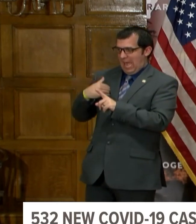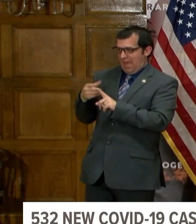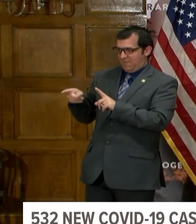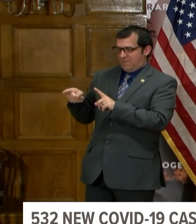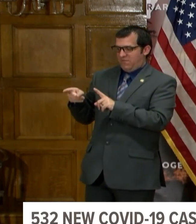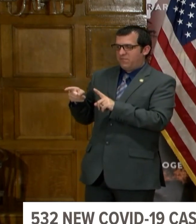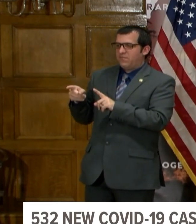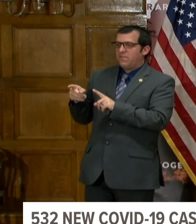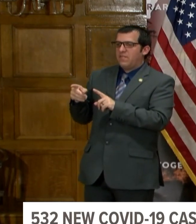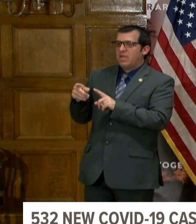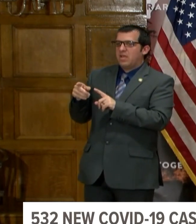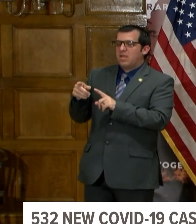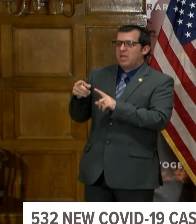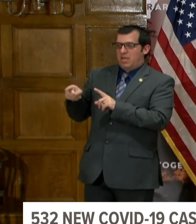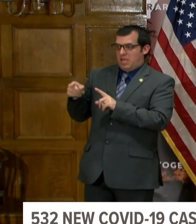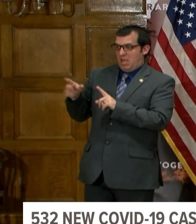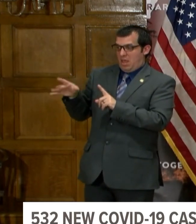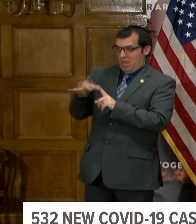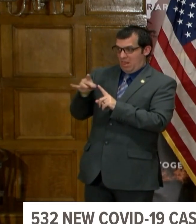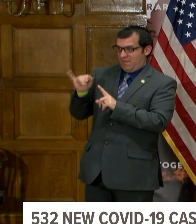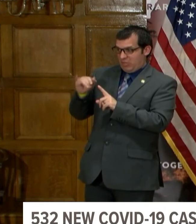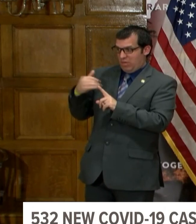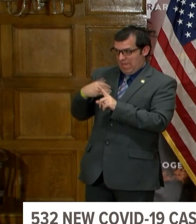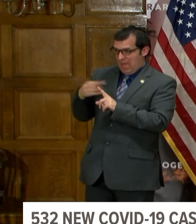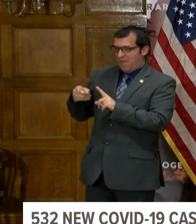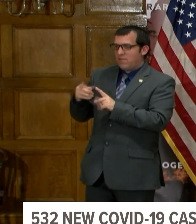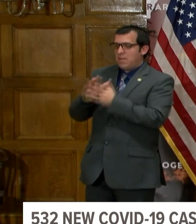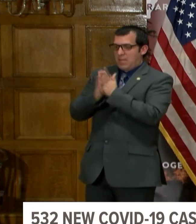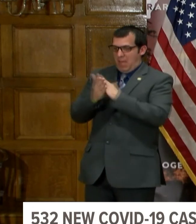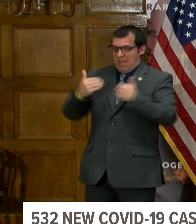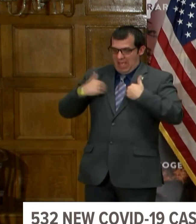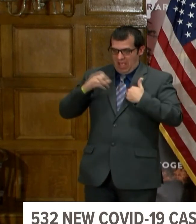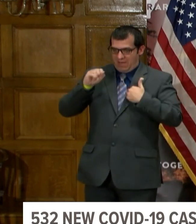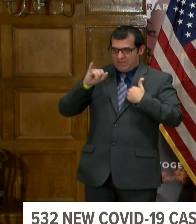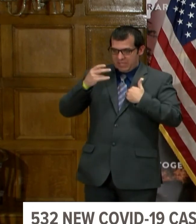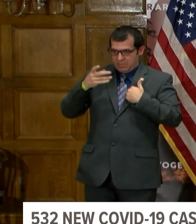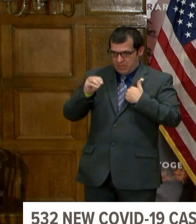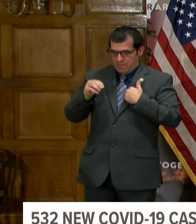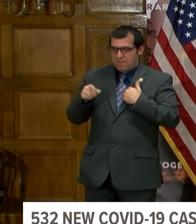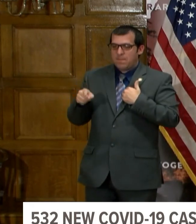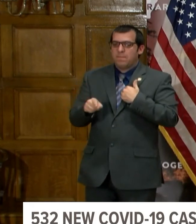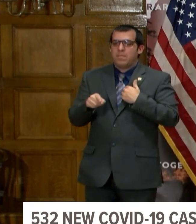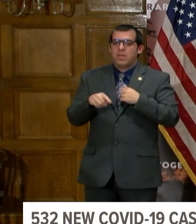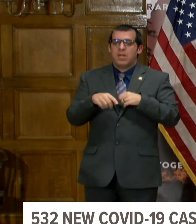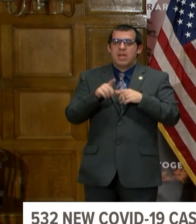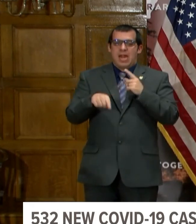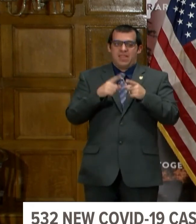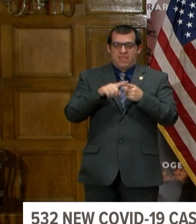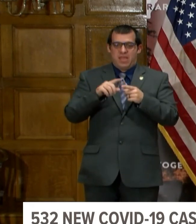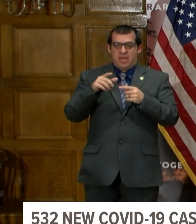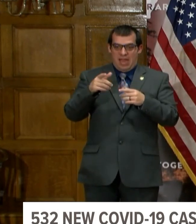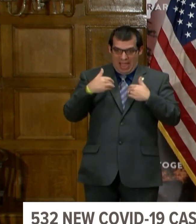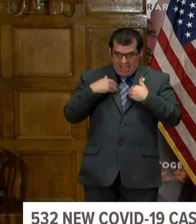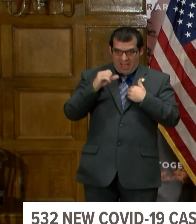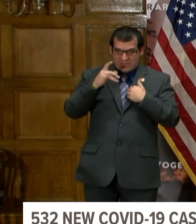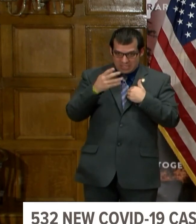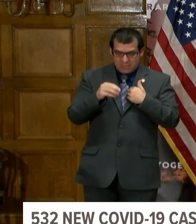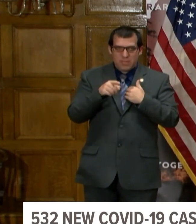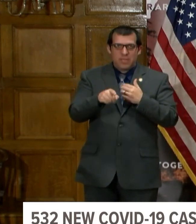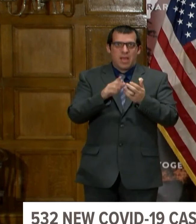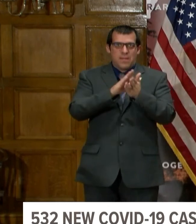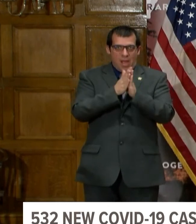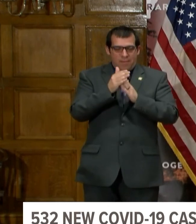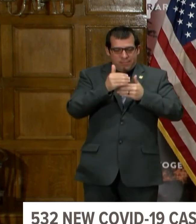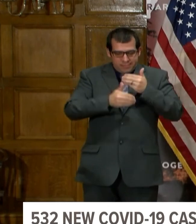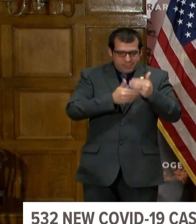a certain amount of time to become symptomatic, and then once symptomatic, they need to progress through their illness. Some of